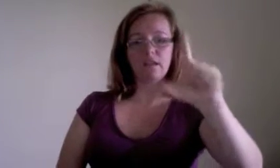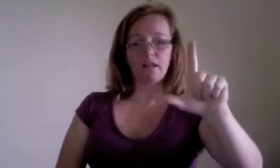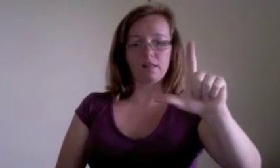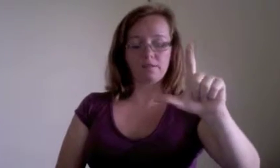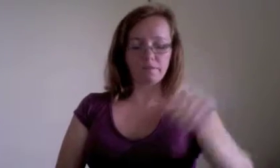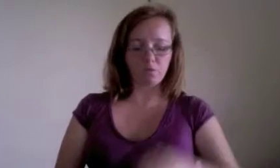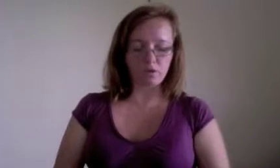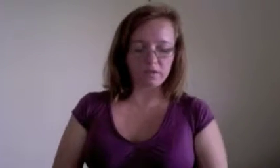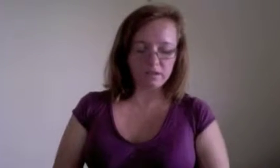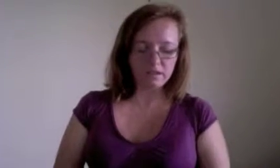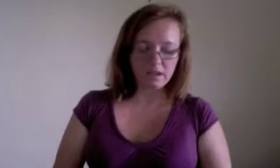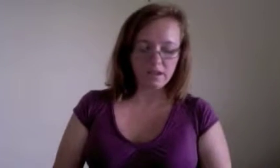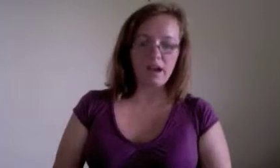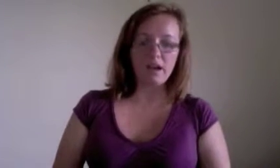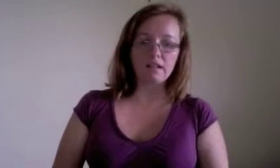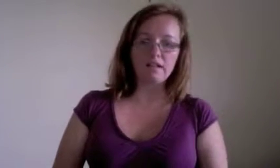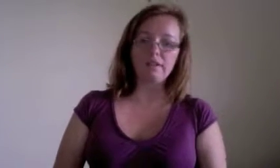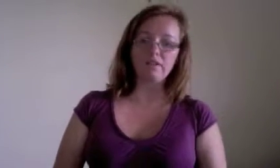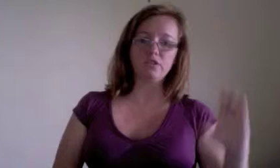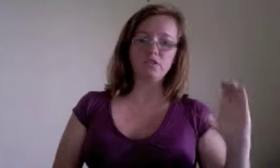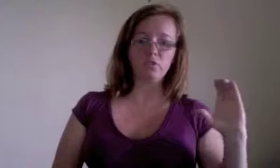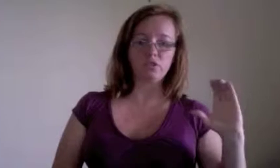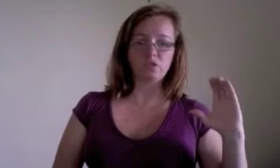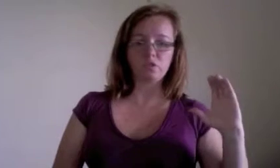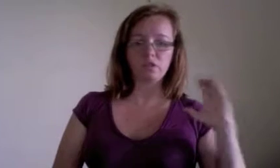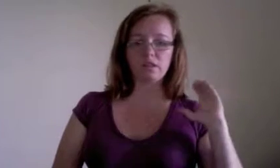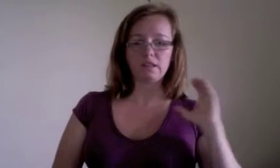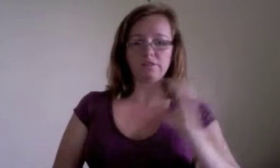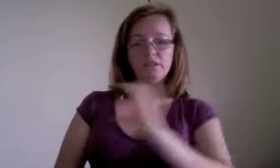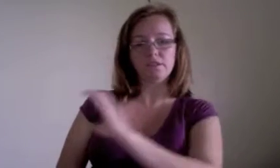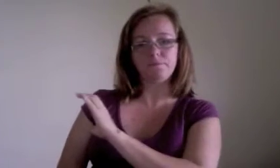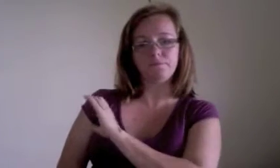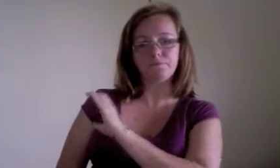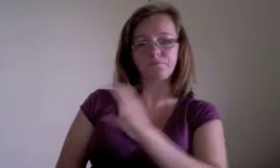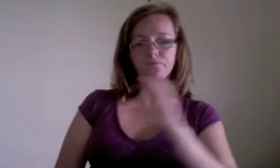CL for Cortland. Cleveland is shoulder to shoulder, Cleveland.